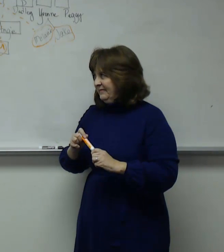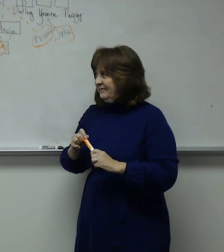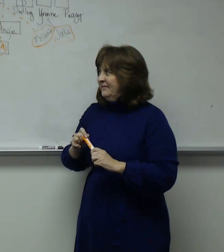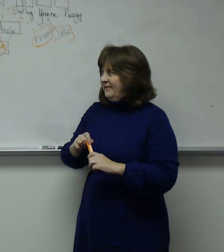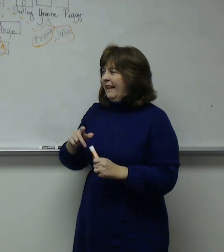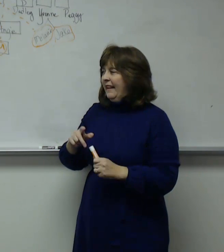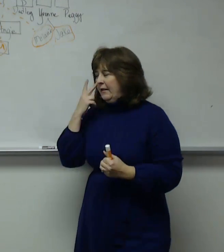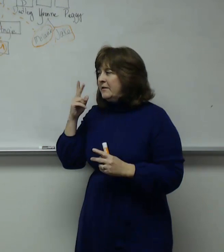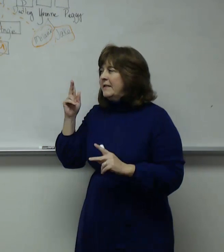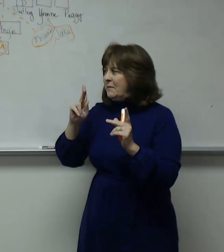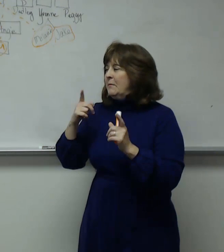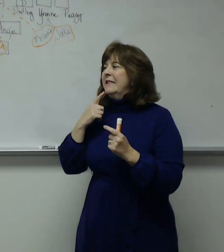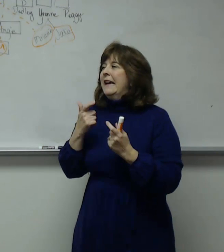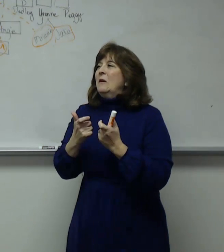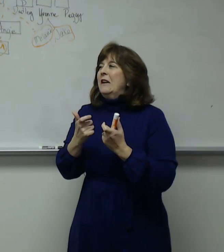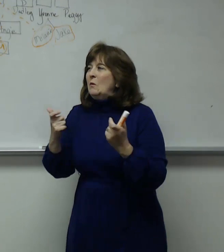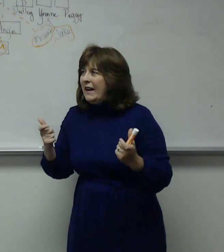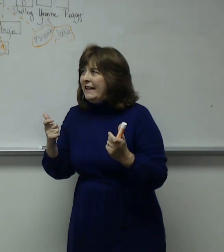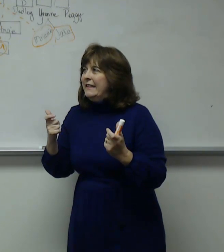line. You see people say, great.